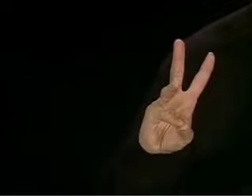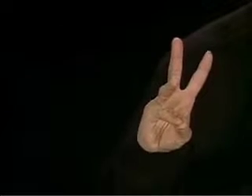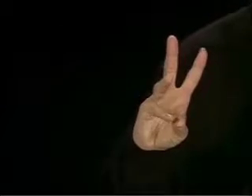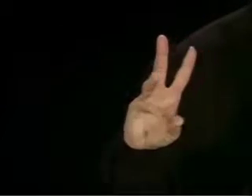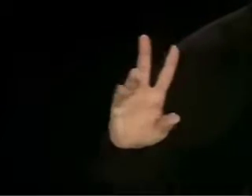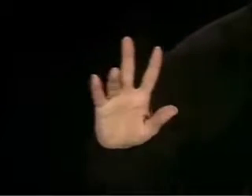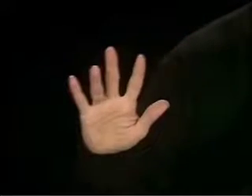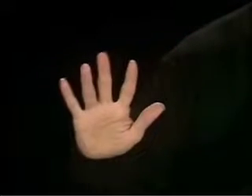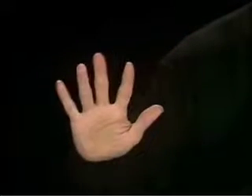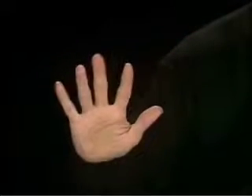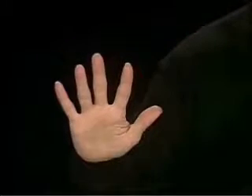65,